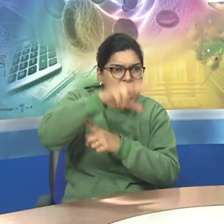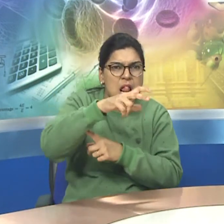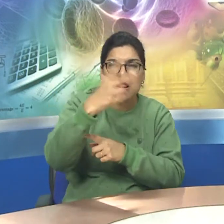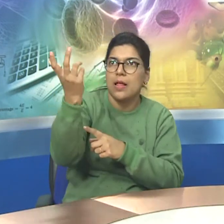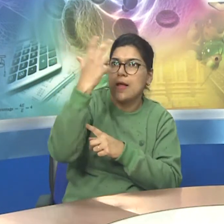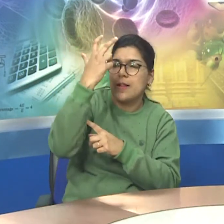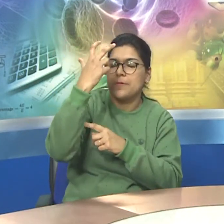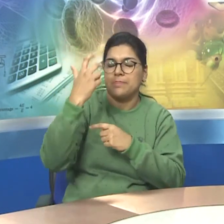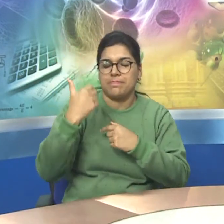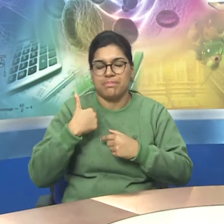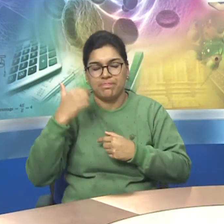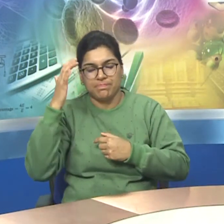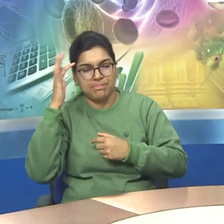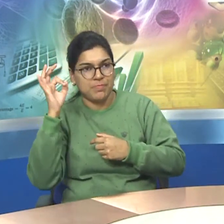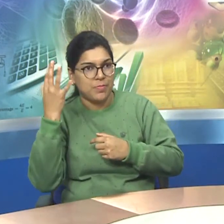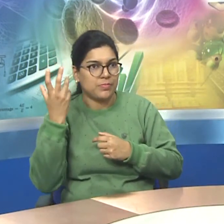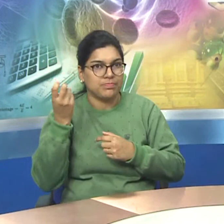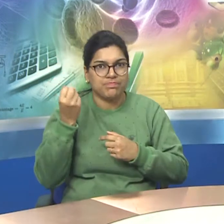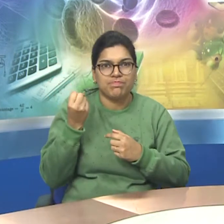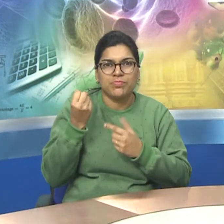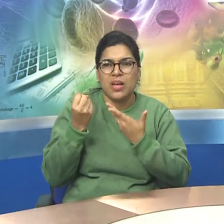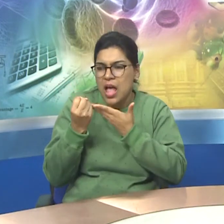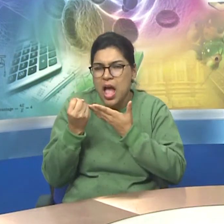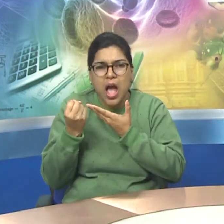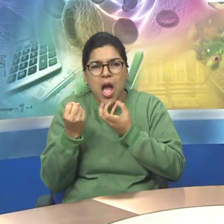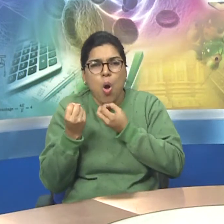rest from daily stress.